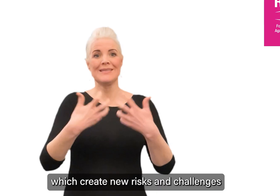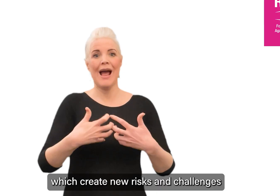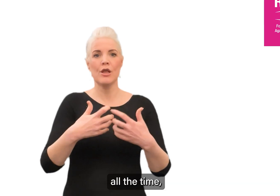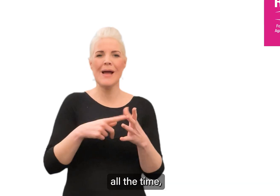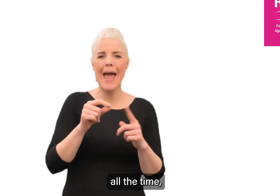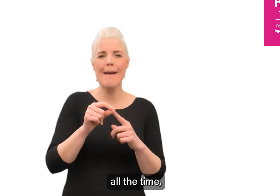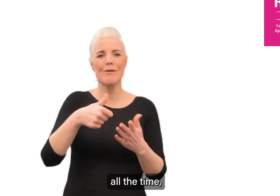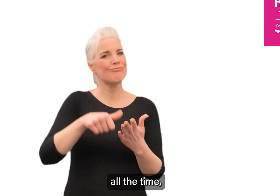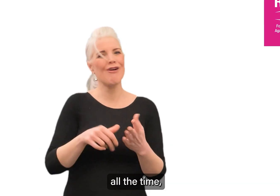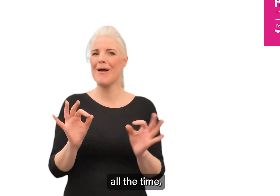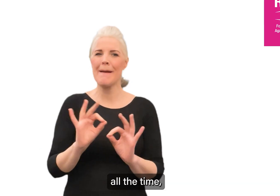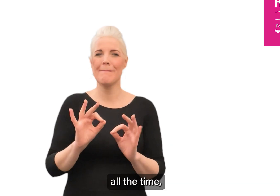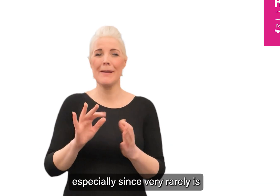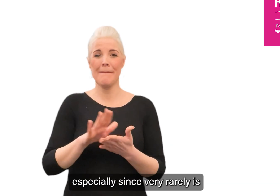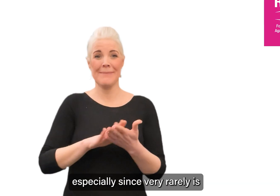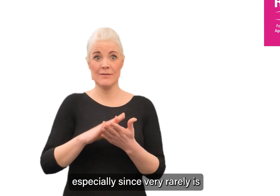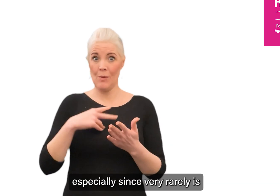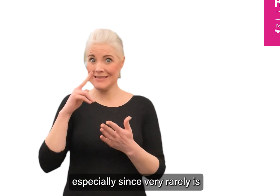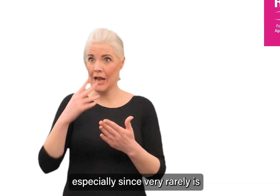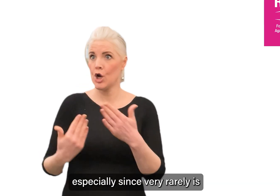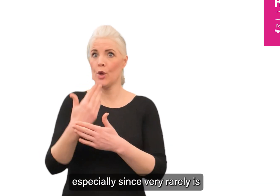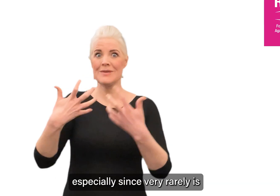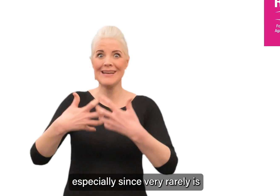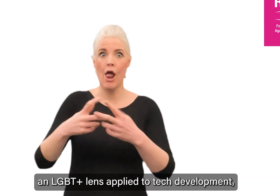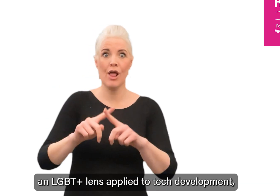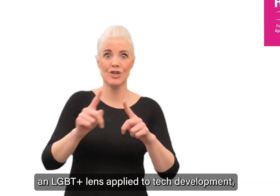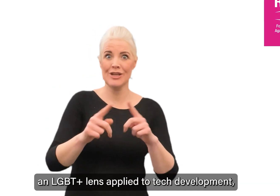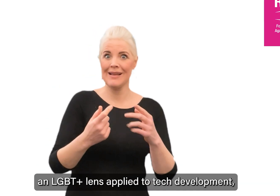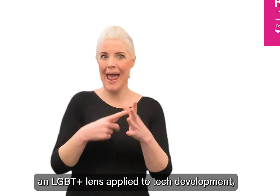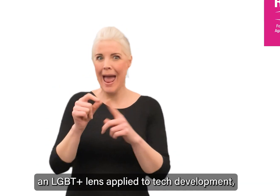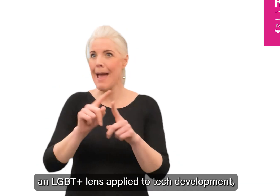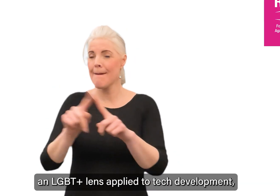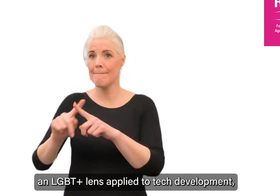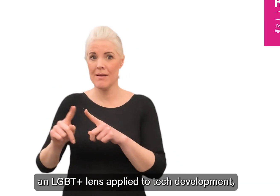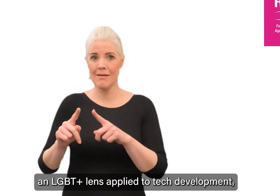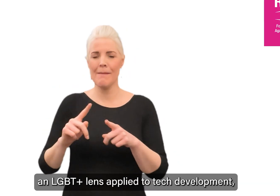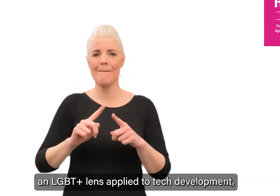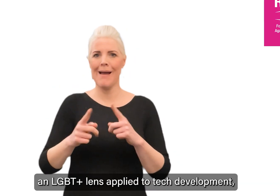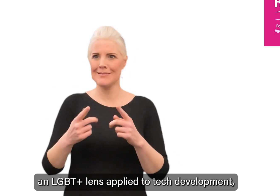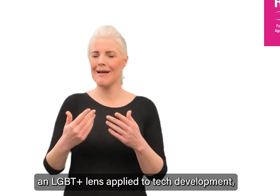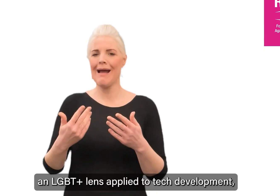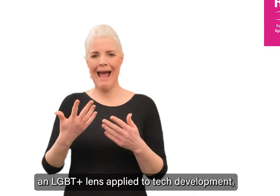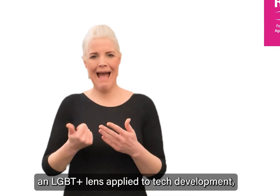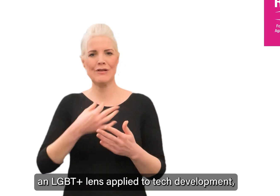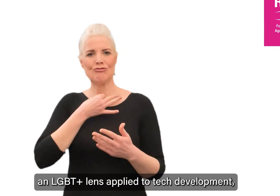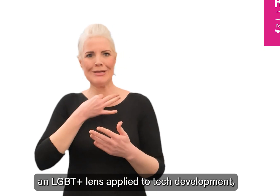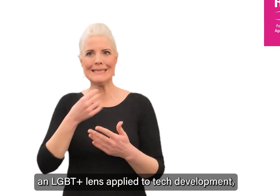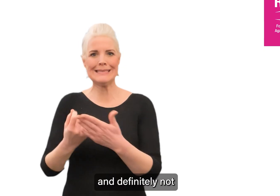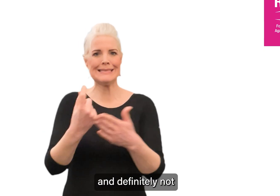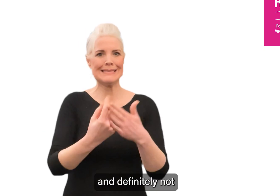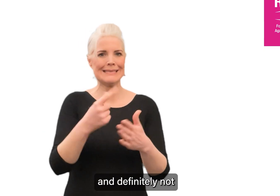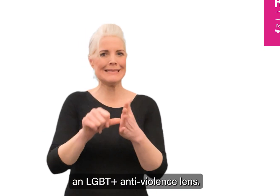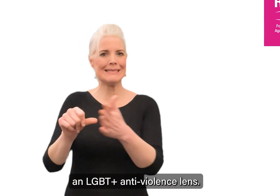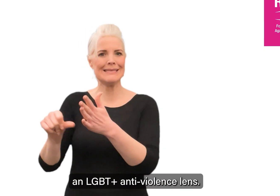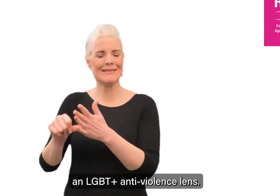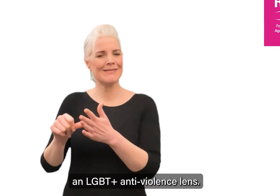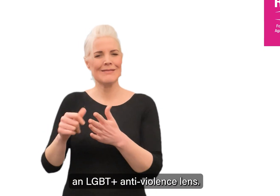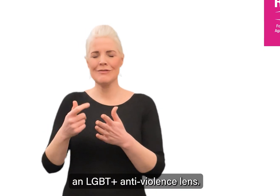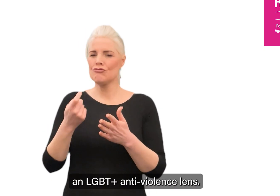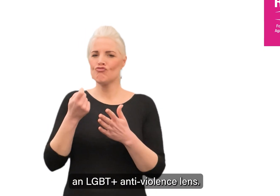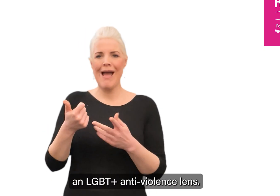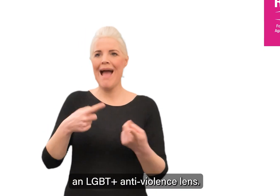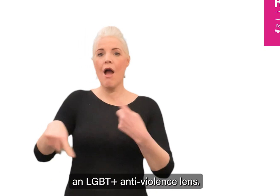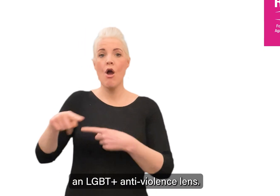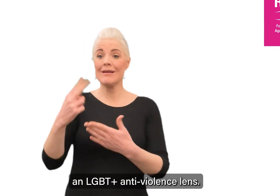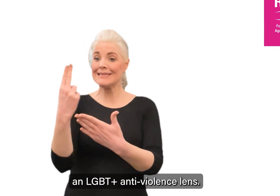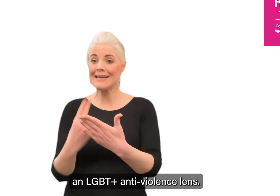and challenges all the time, especially since very rarely is an LGBT plus lens applied to tech development and definitely not an LGBT